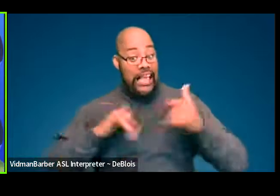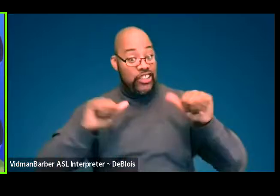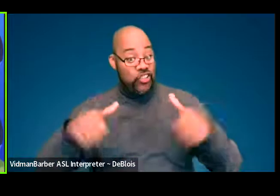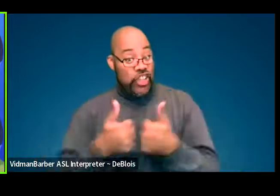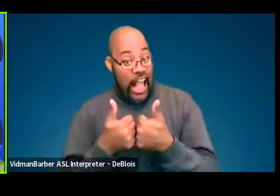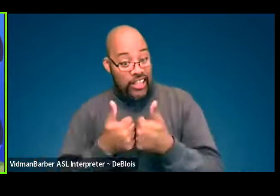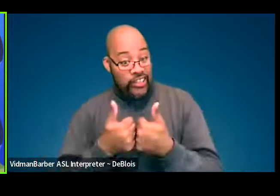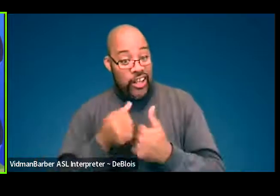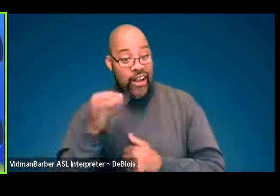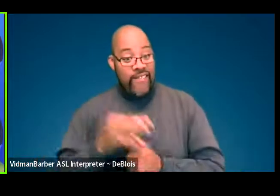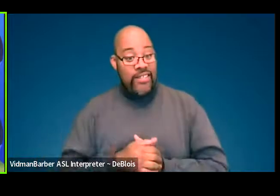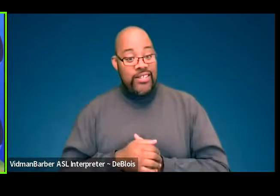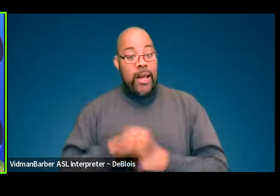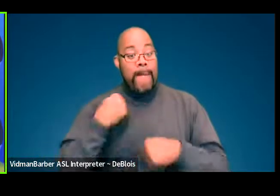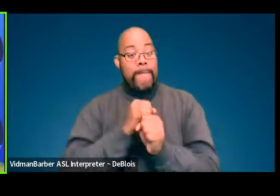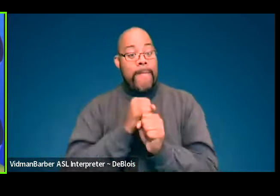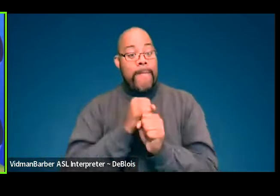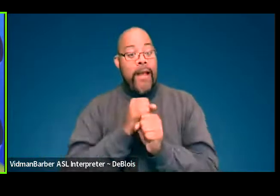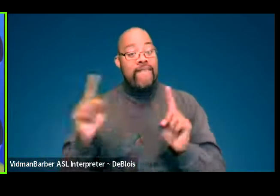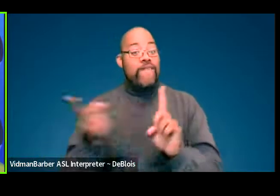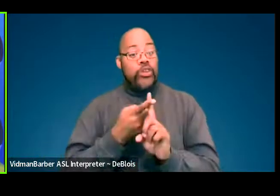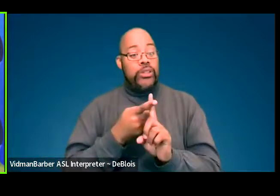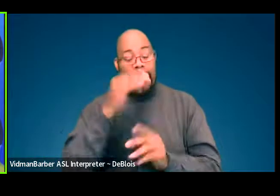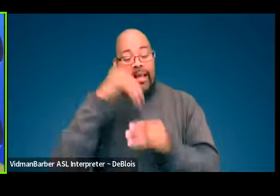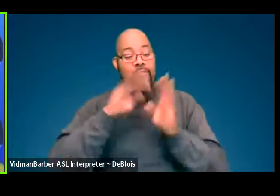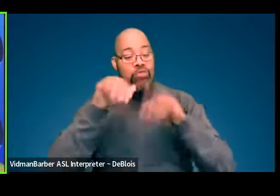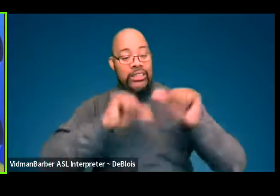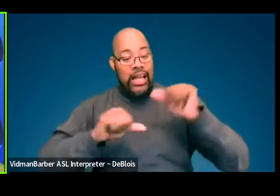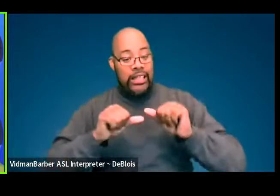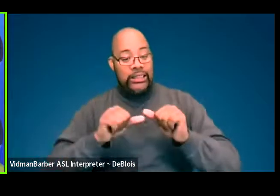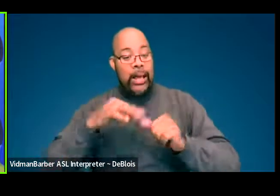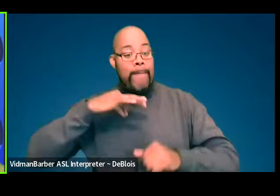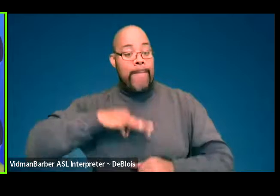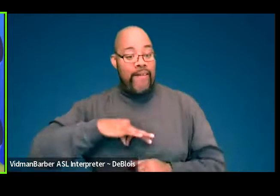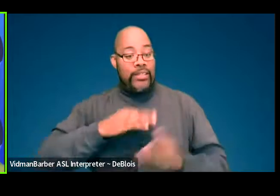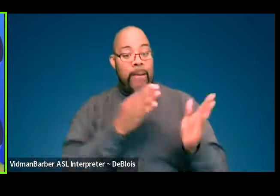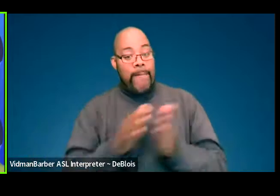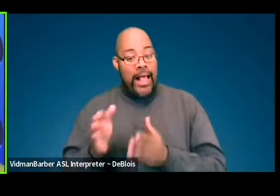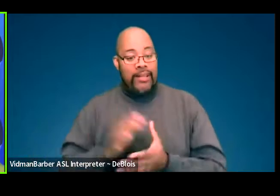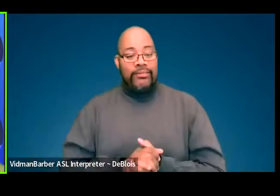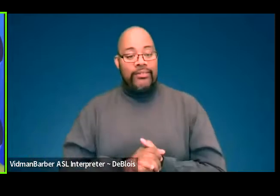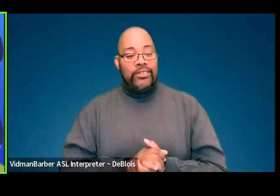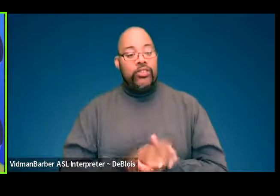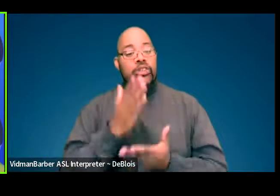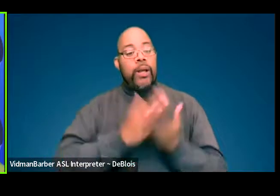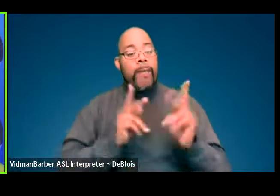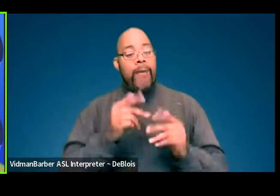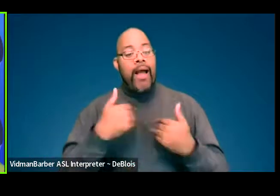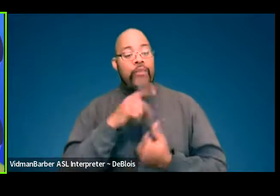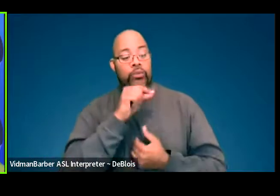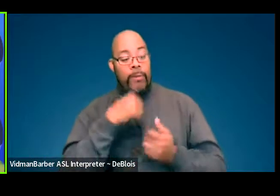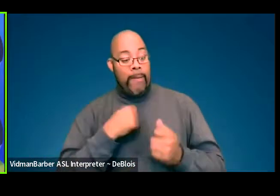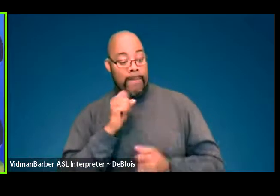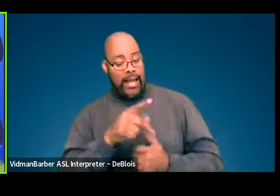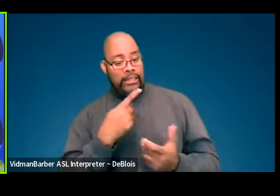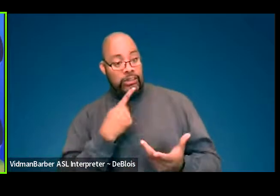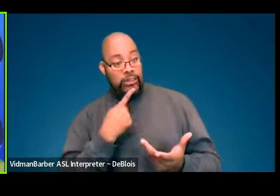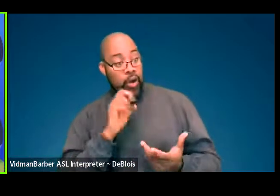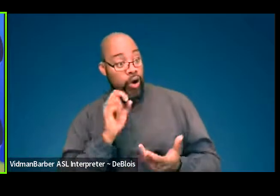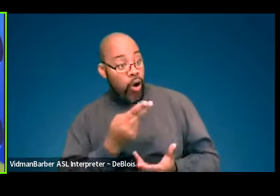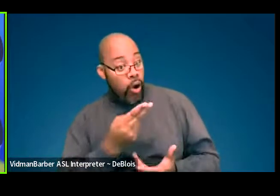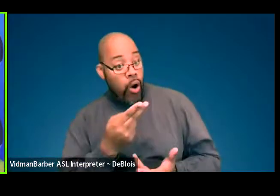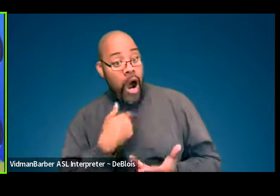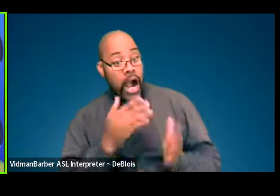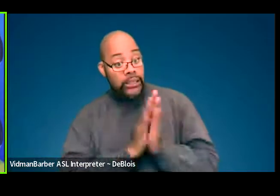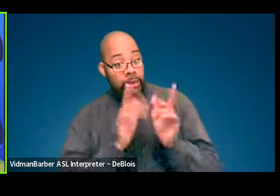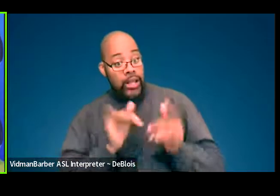challenge of creating the first Black and Marine Science benefits plan. And, some folks have tweeted me back like, oh, and I